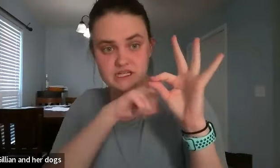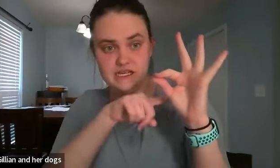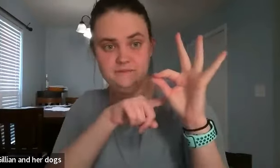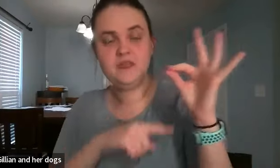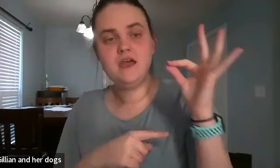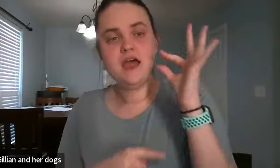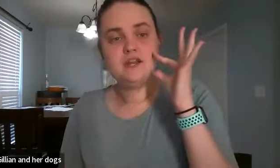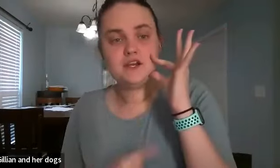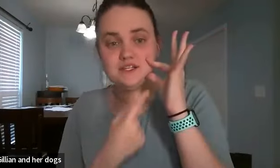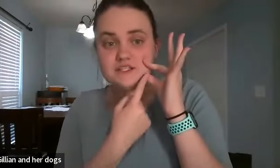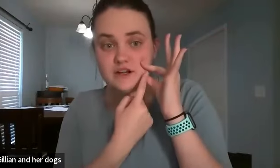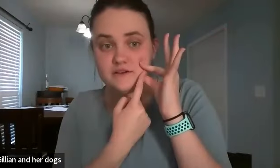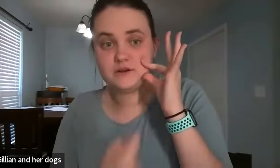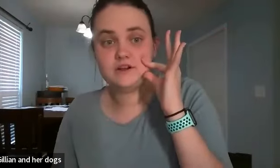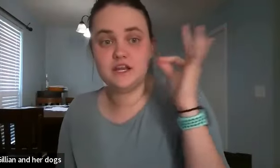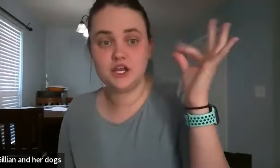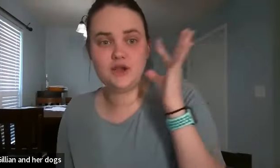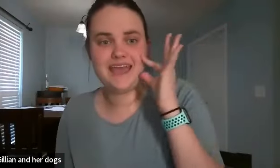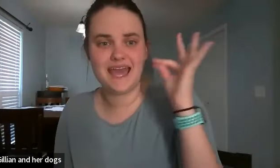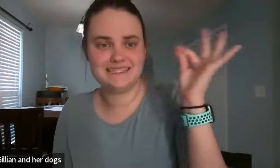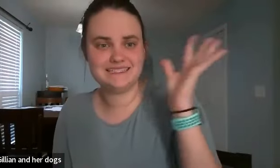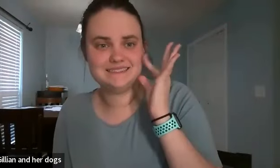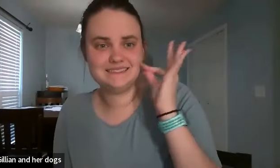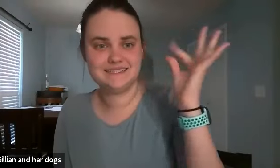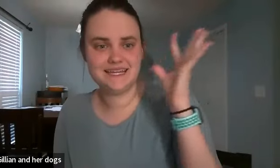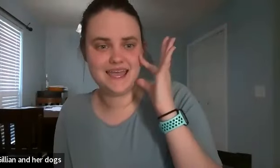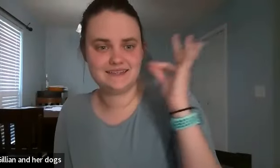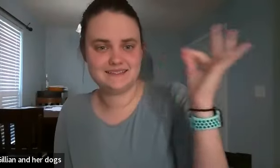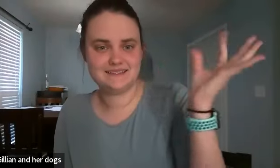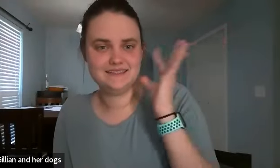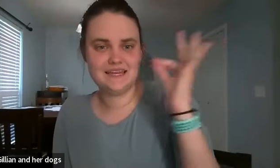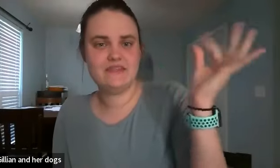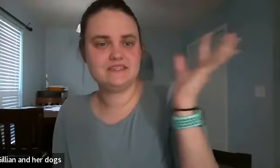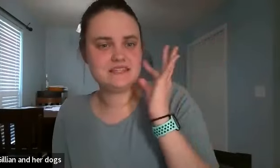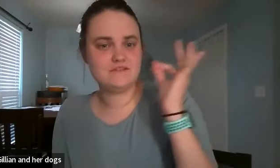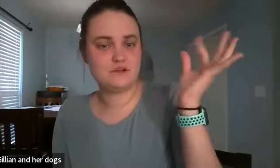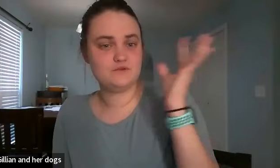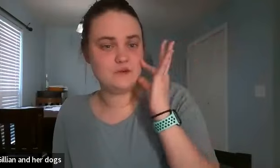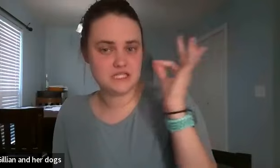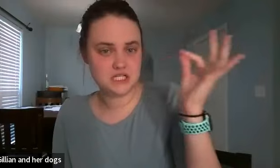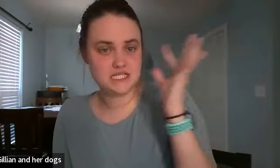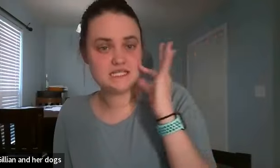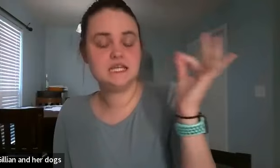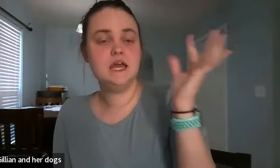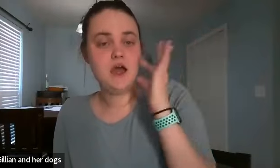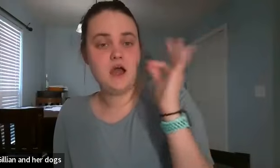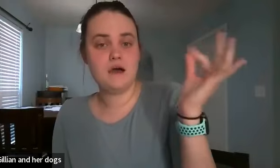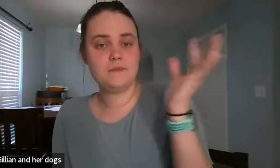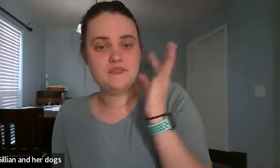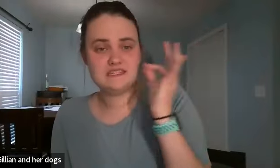again, and you're going to start at the corner and you're going to go cat, cat. And this is like for its whiskers. This is